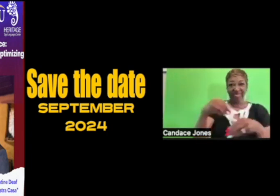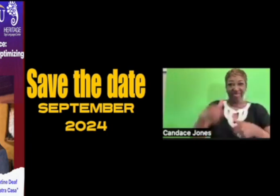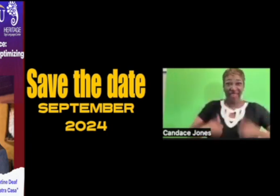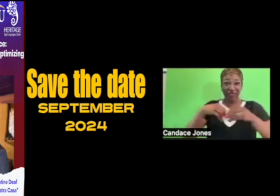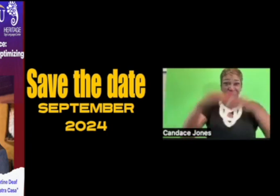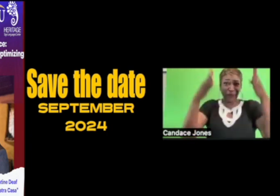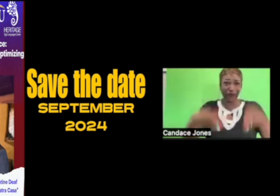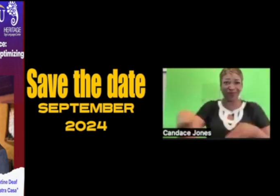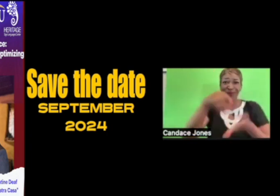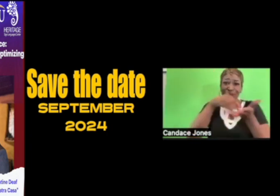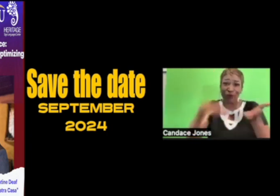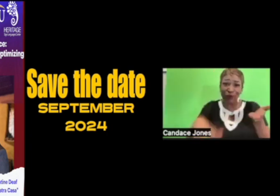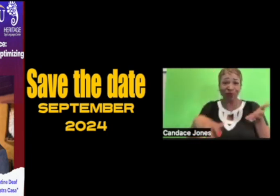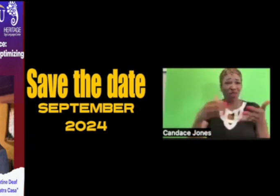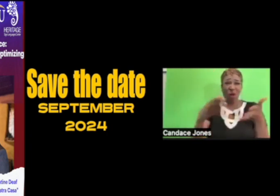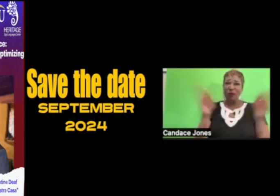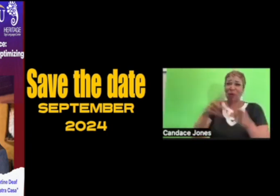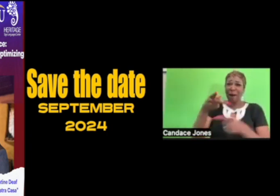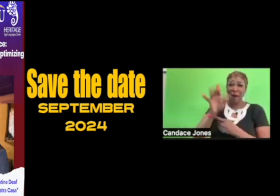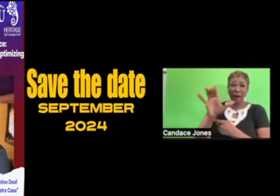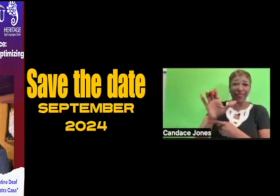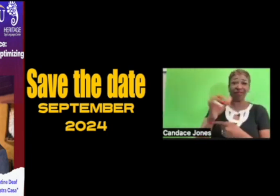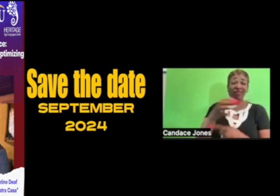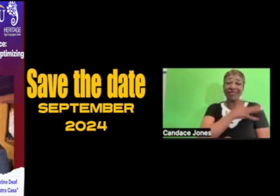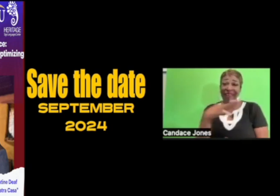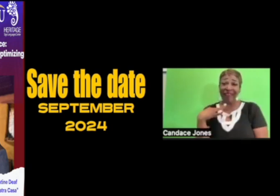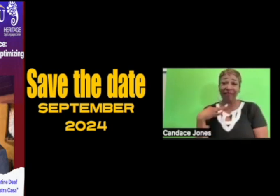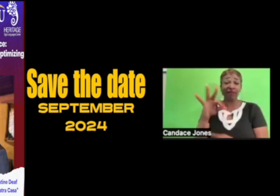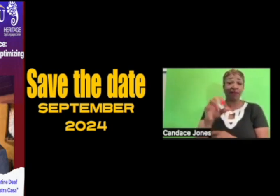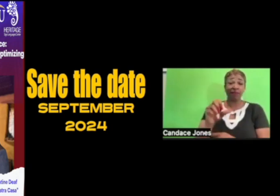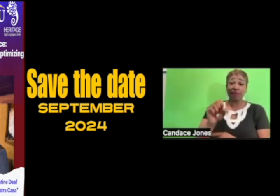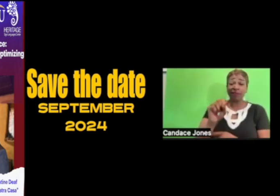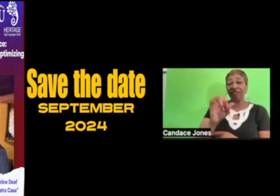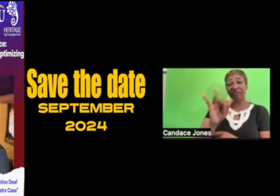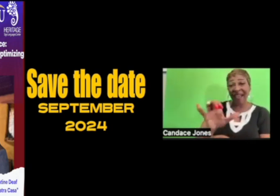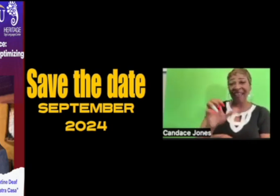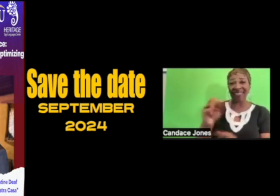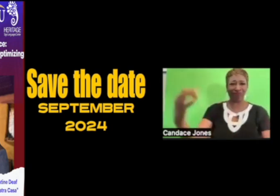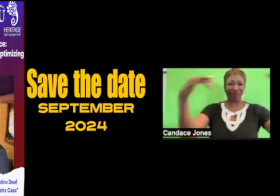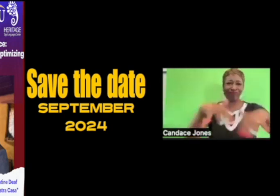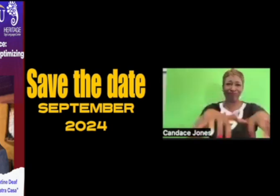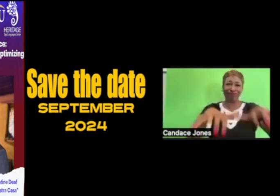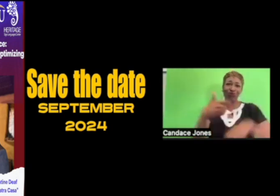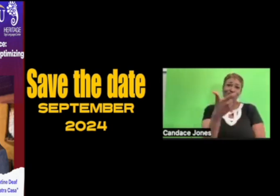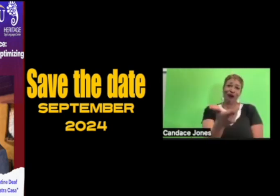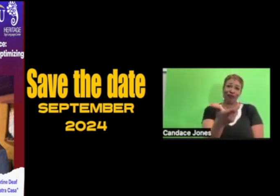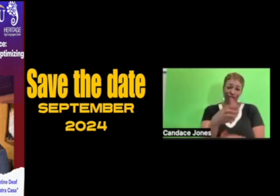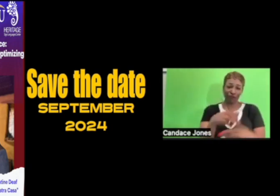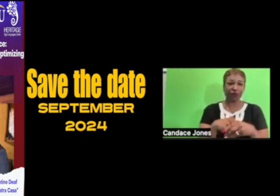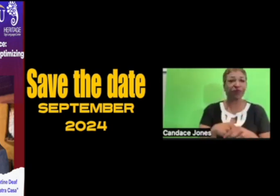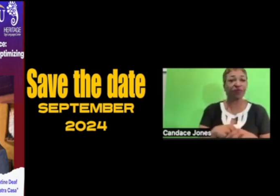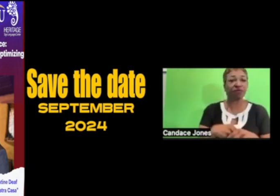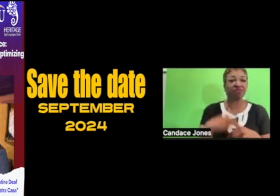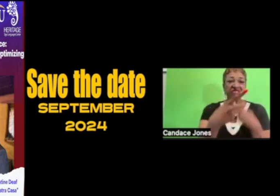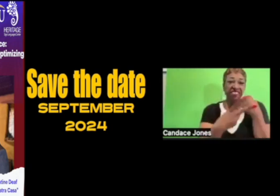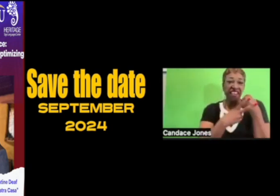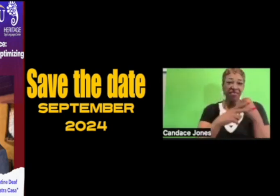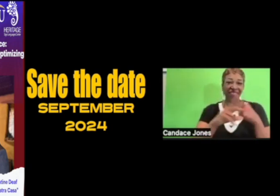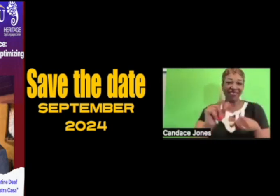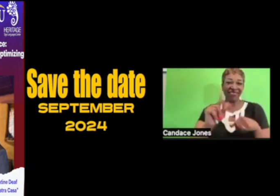be a panel. We hope to actually have this to be a hybrid event where you'll be able to be with us in